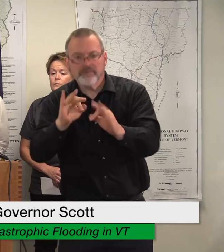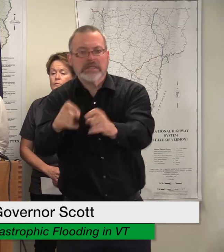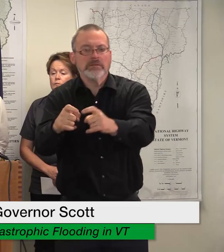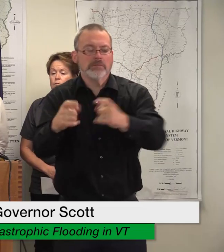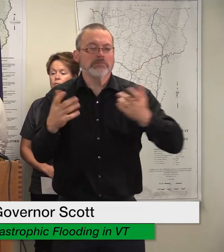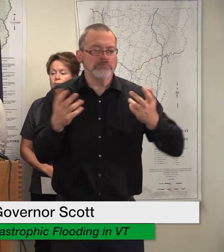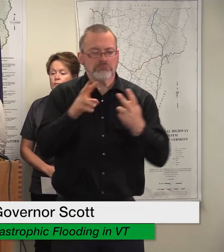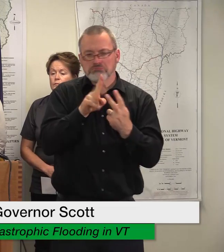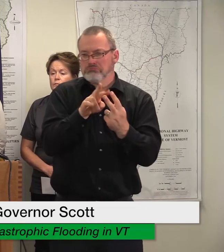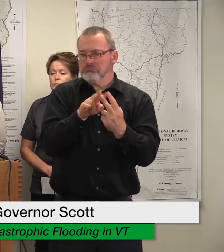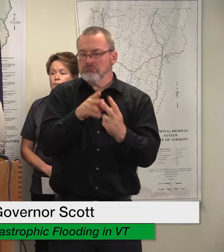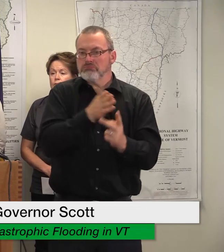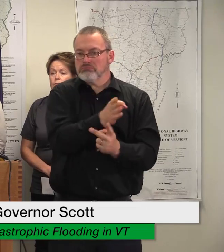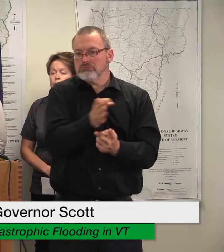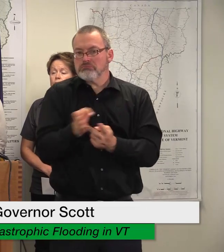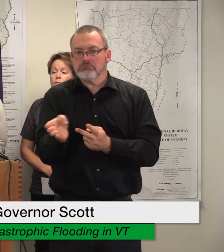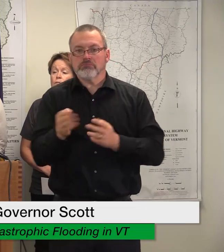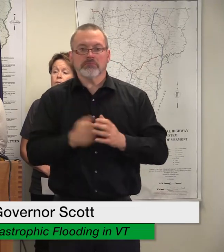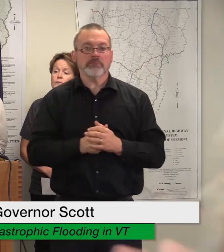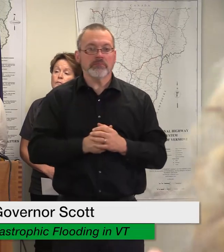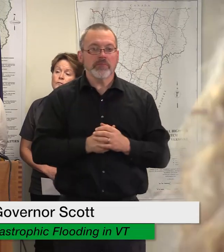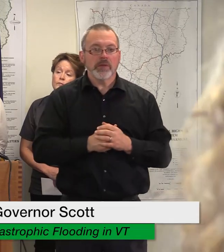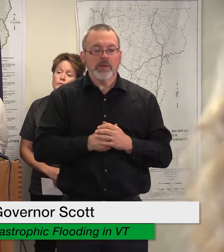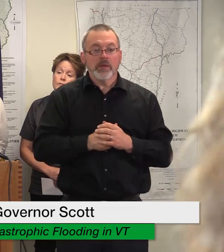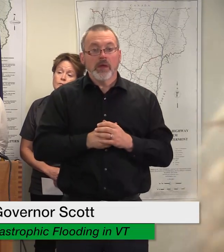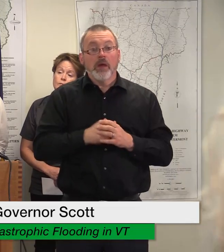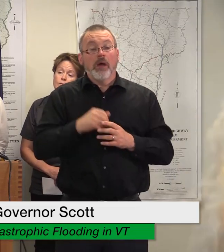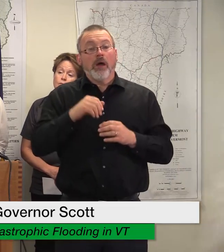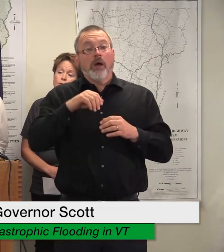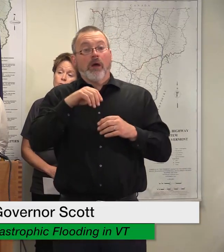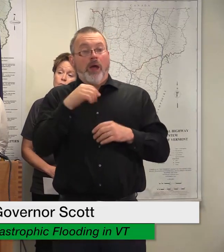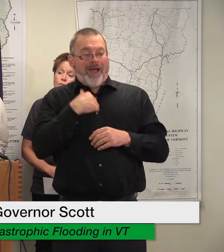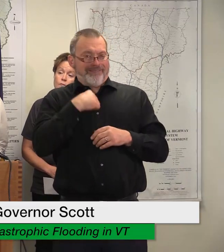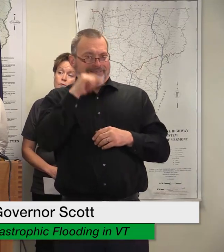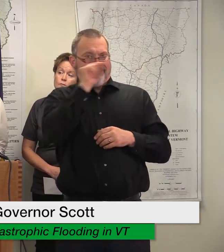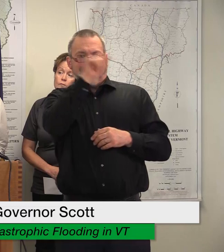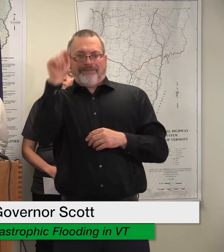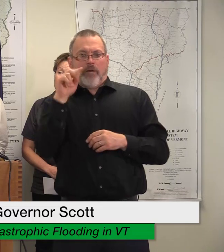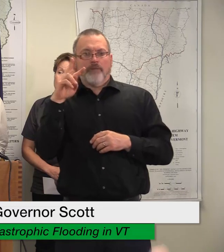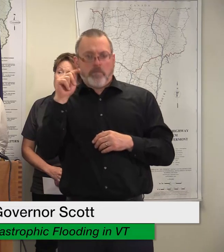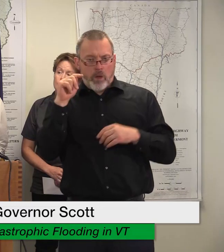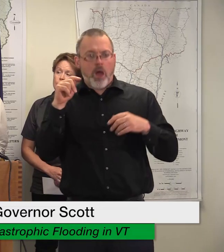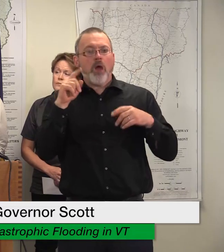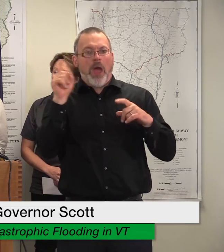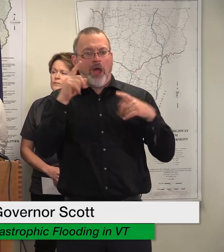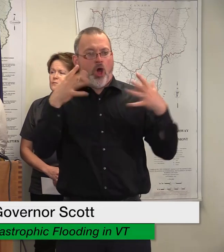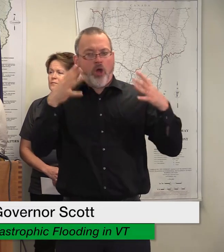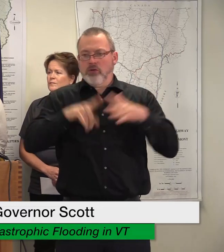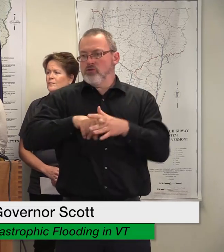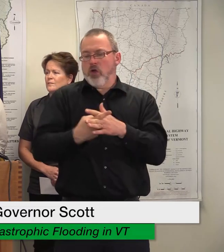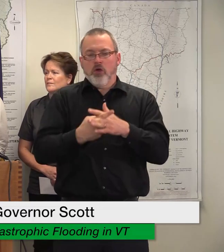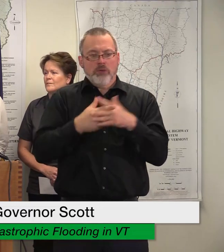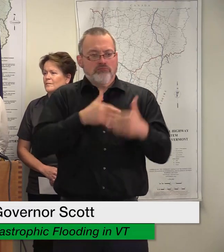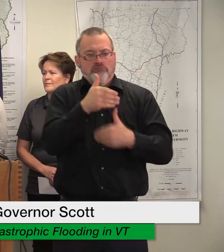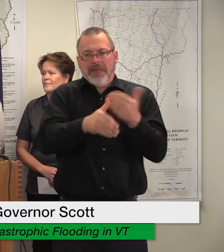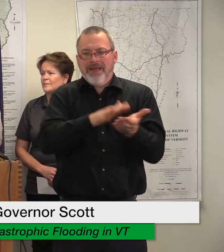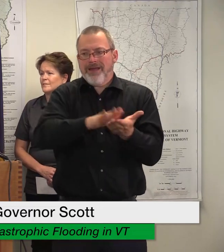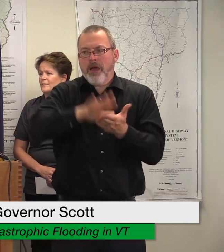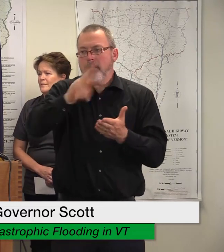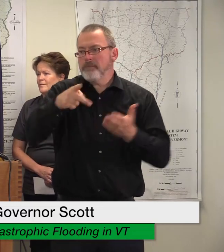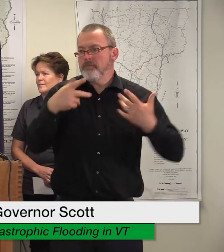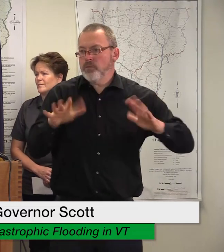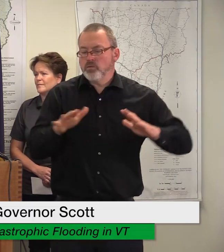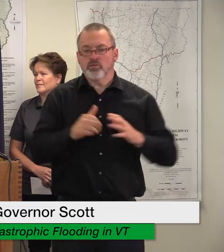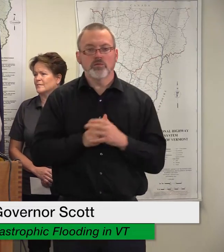are a number of targeted locations around, across Vermont where this sort of work is well underway at this point. If the removal